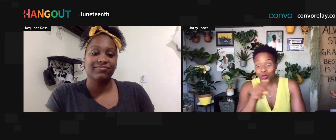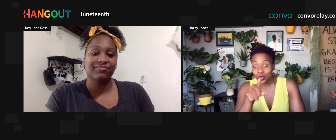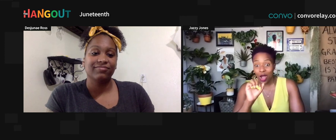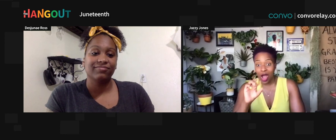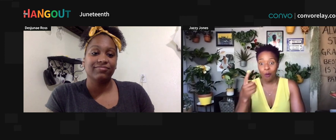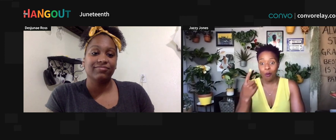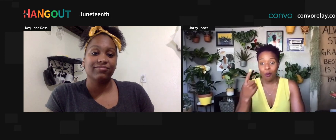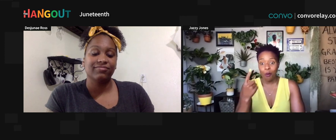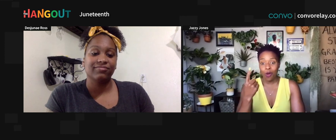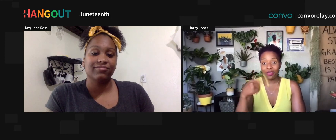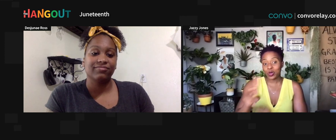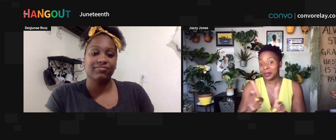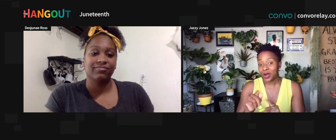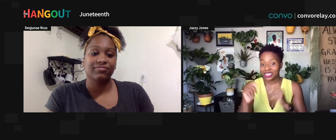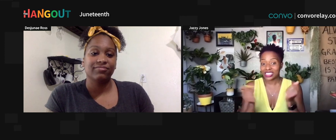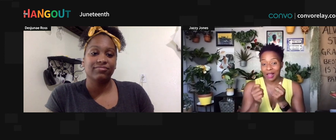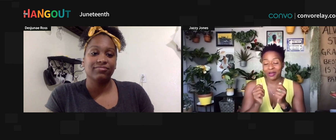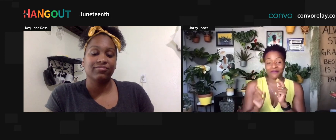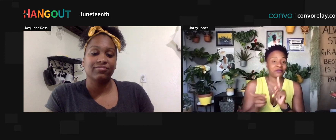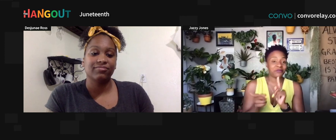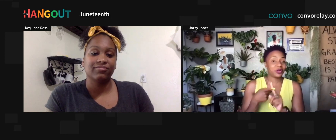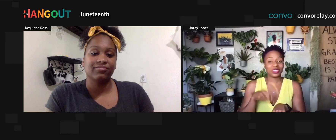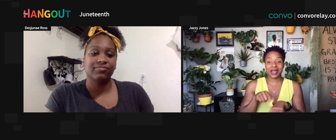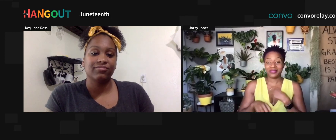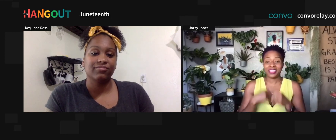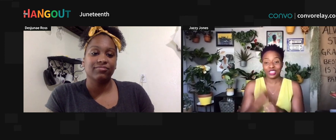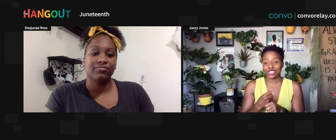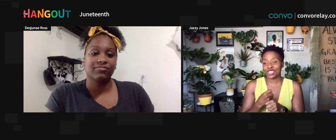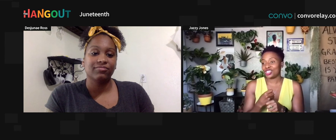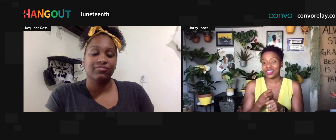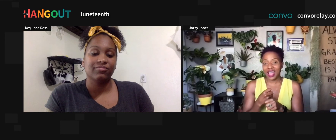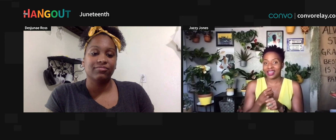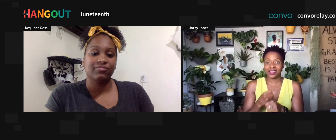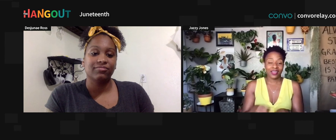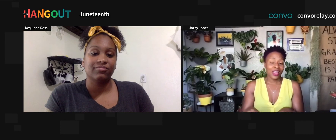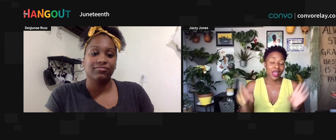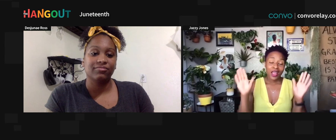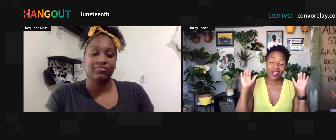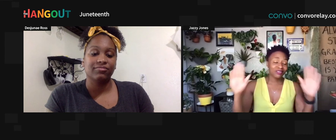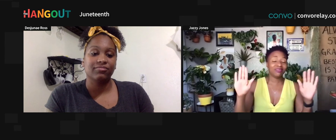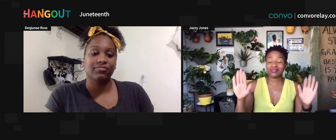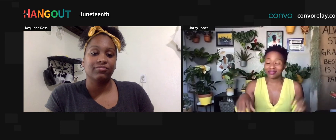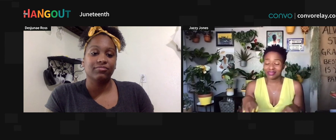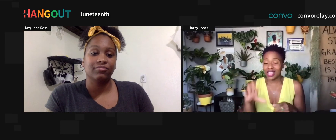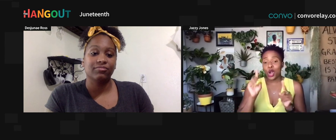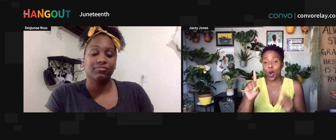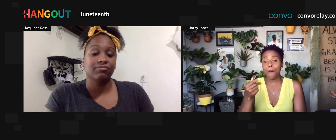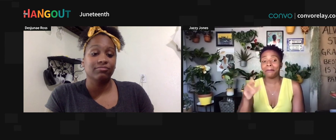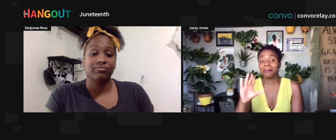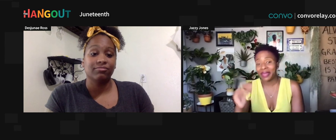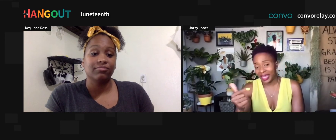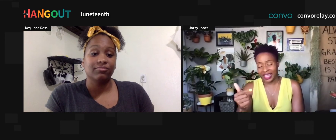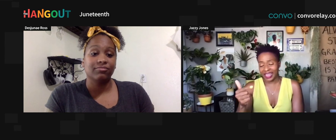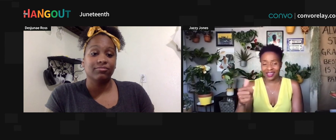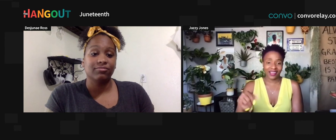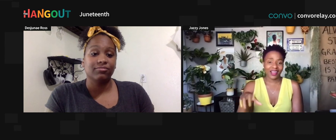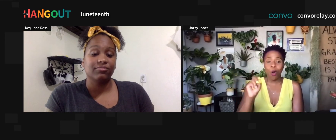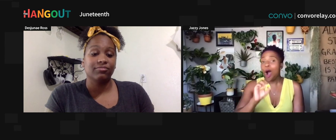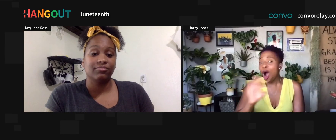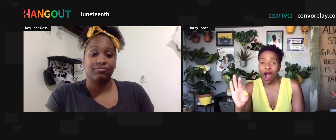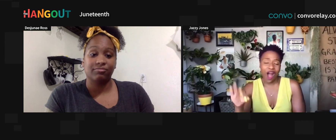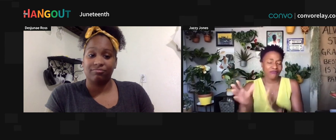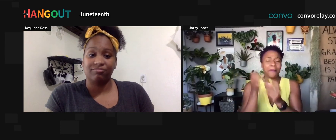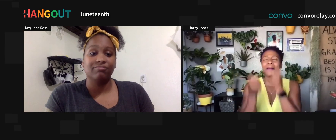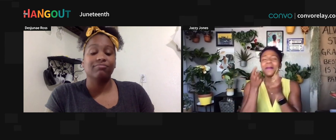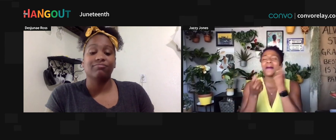in. Some of you are watching this event right now. You might be celebrating for the first time this year. Go ahead, go